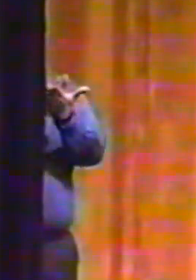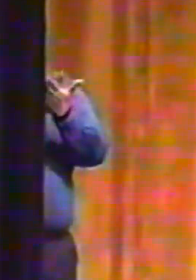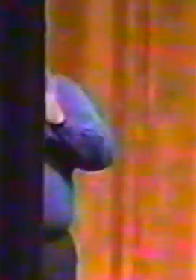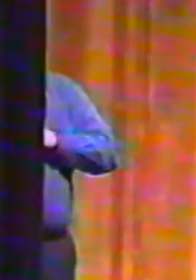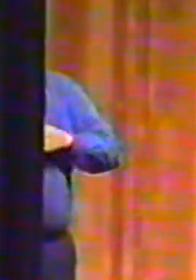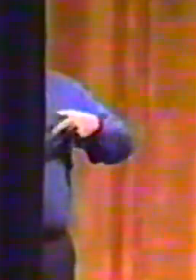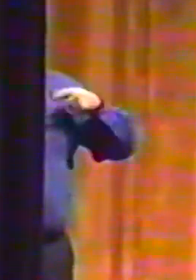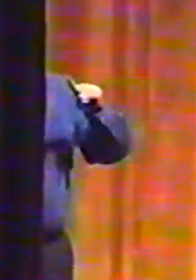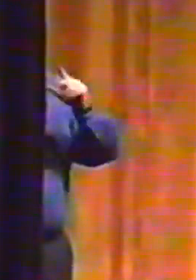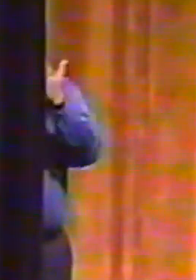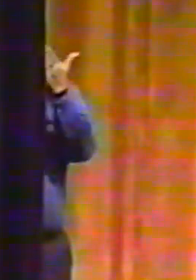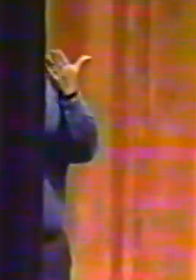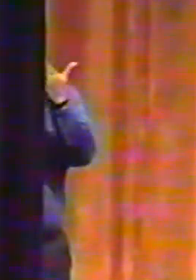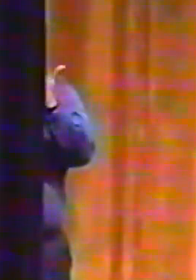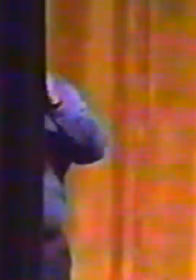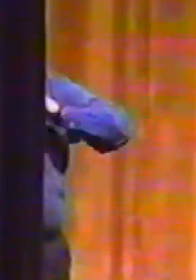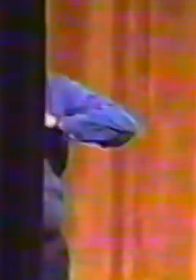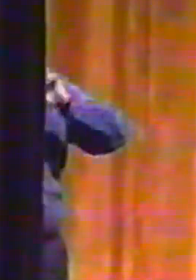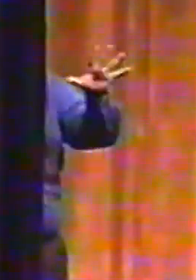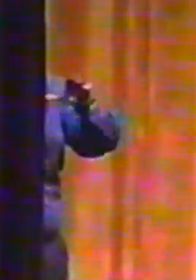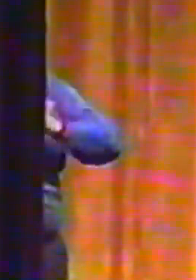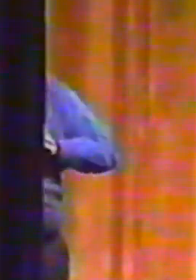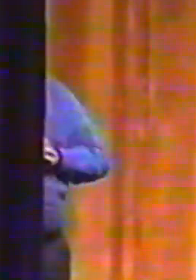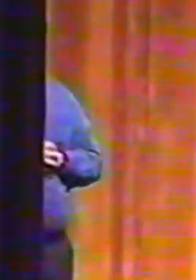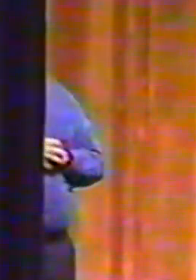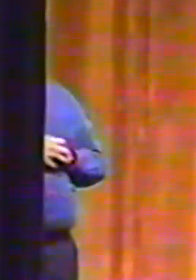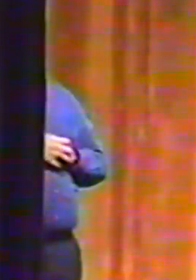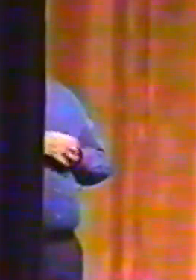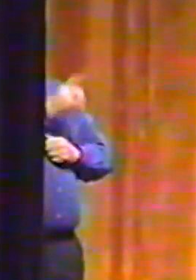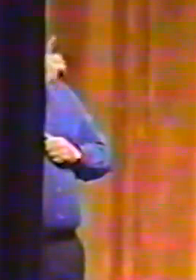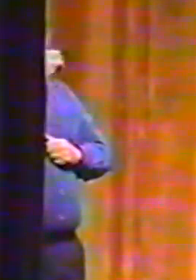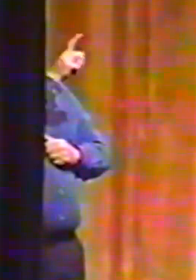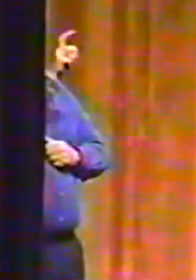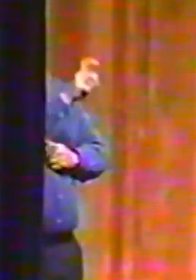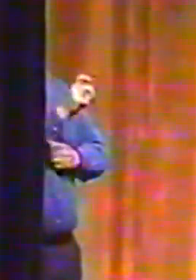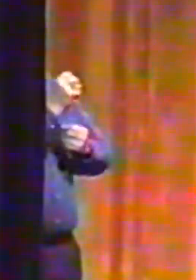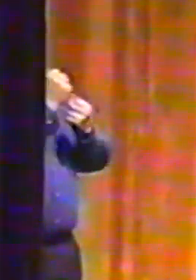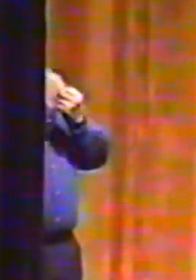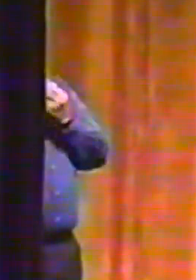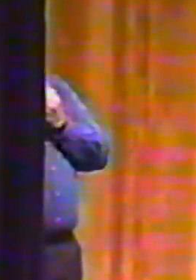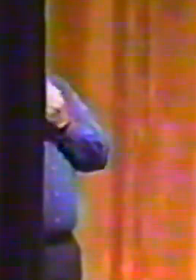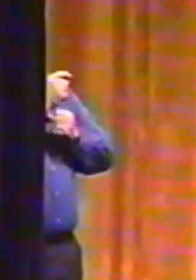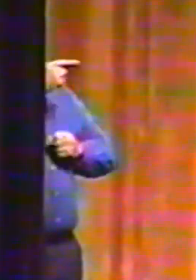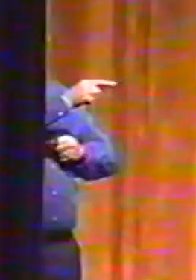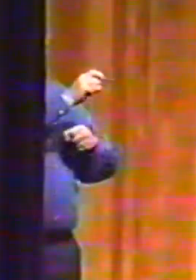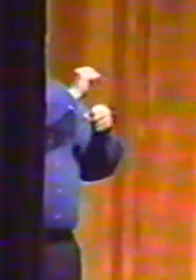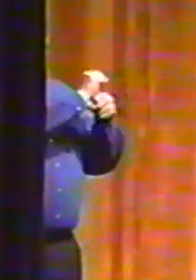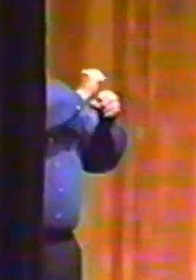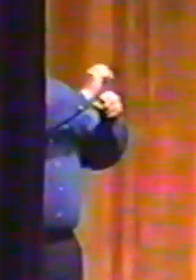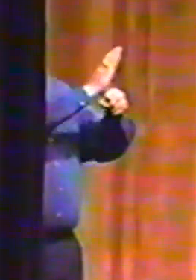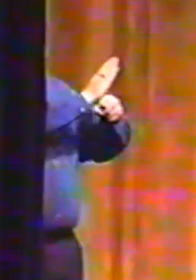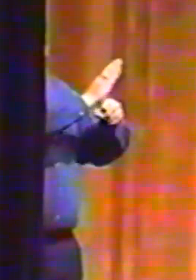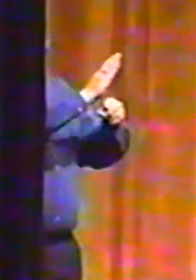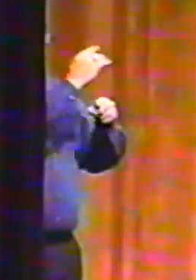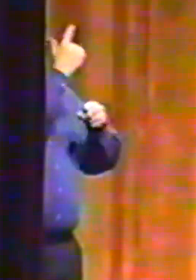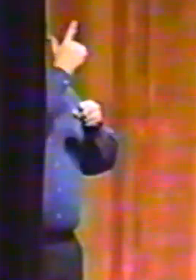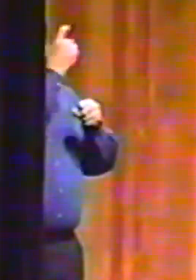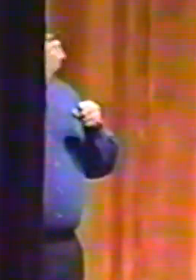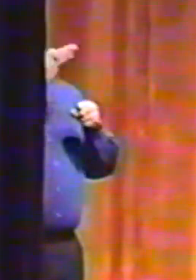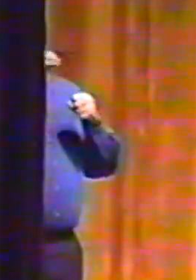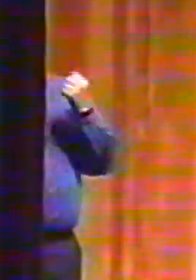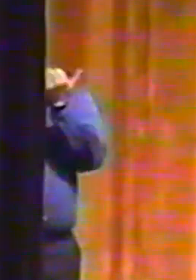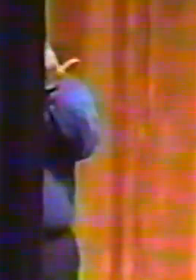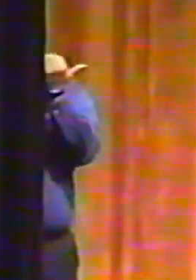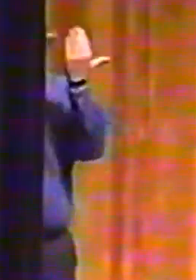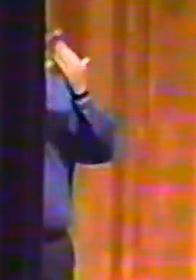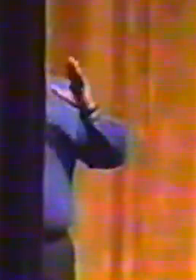media can fight the loss of liberty, and you really got to truly love the business and love the craft in order to